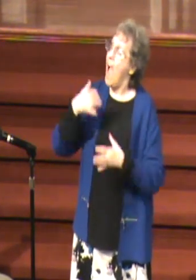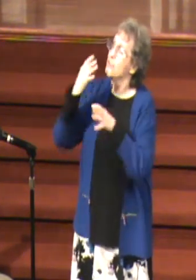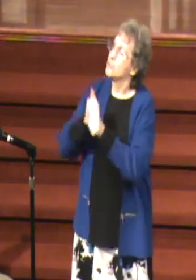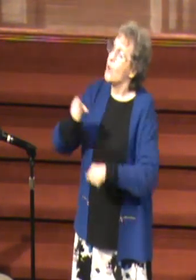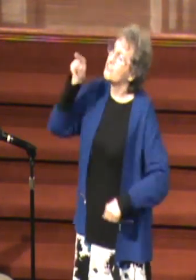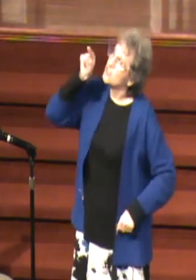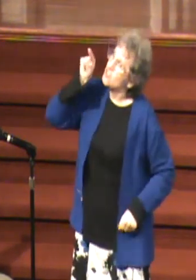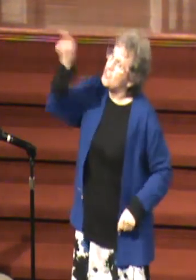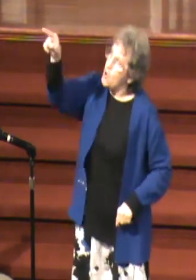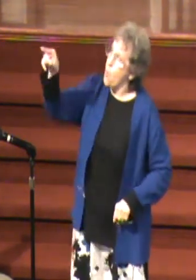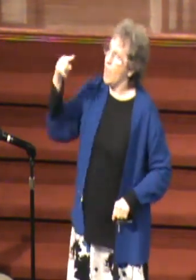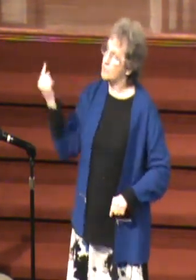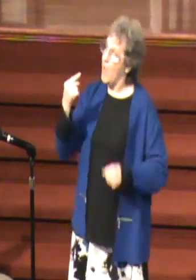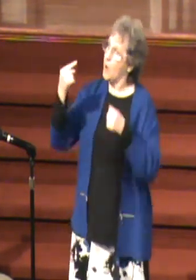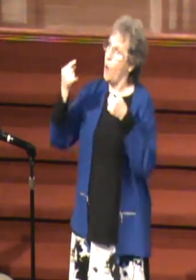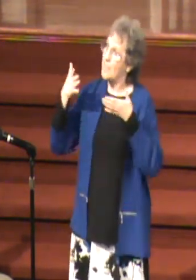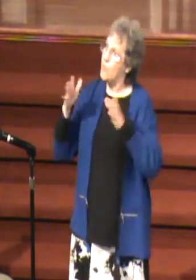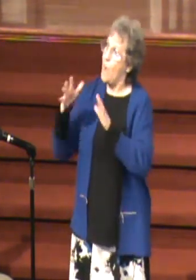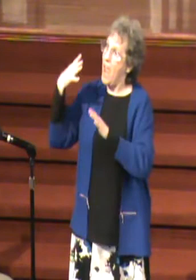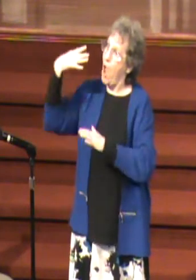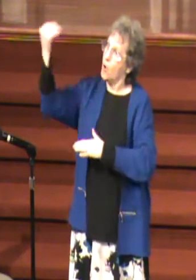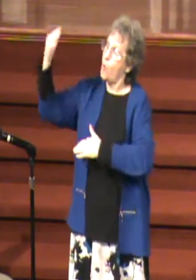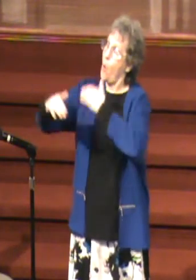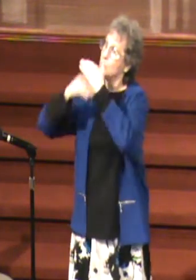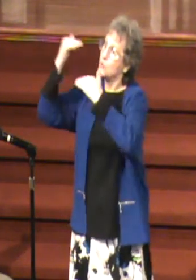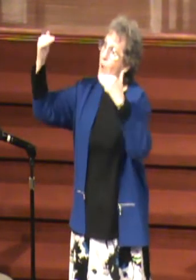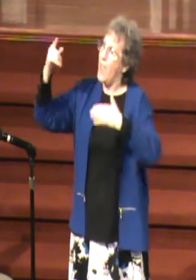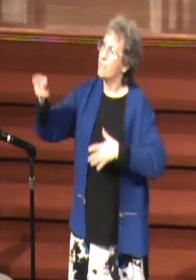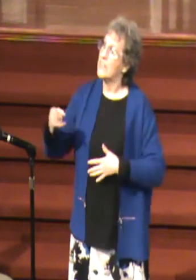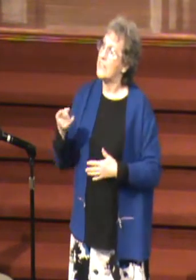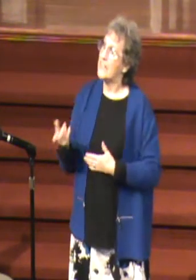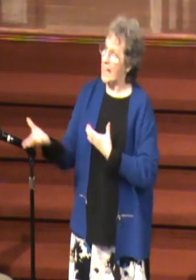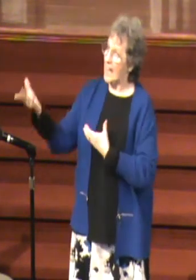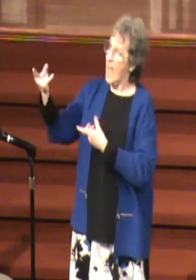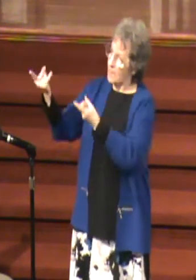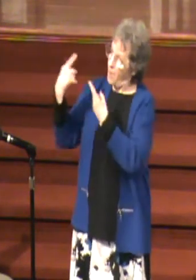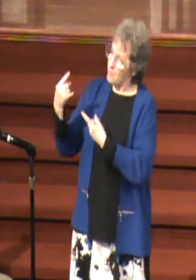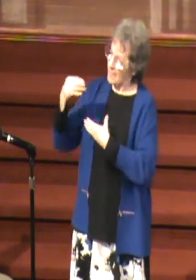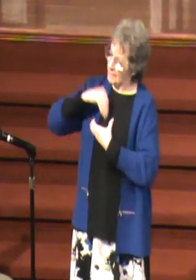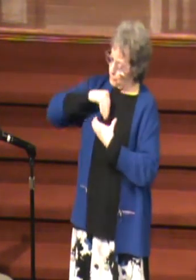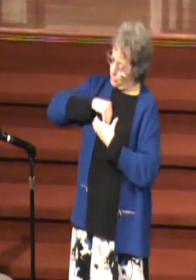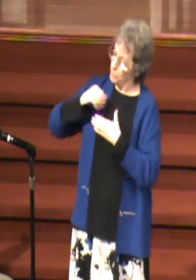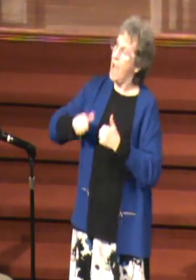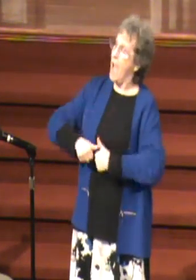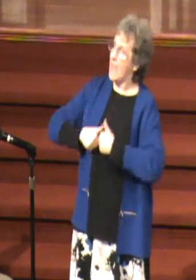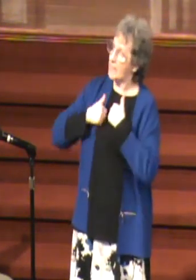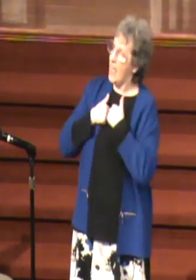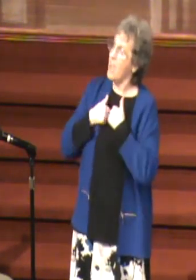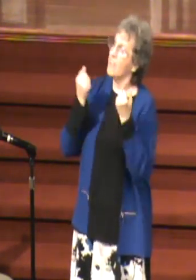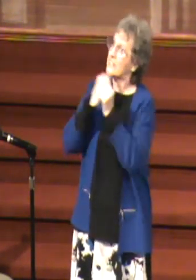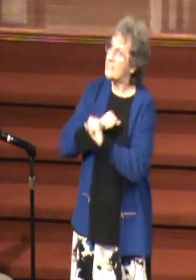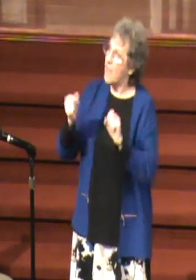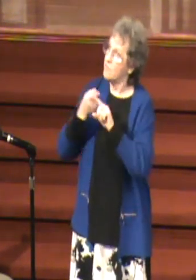only hope for heaven. Please come into my life and save me from my sin and give me a home in